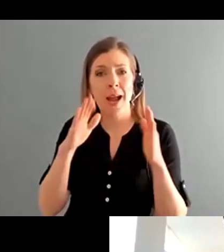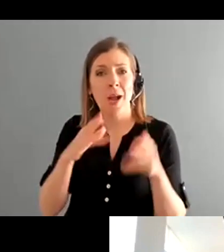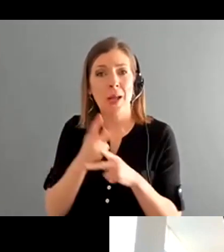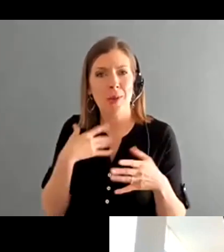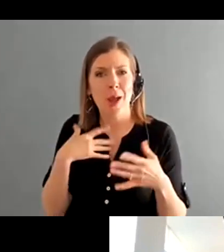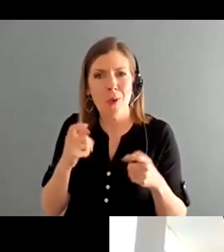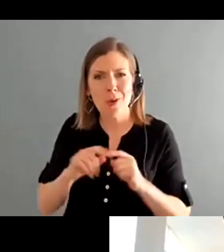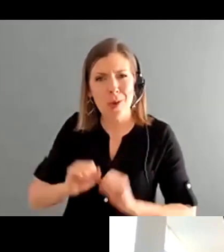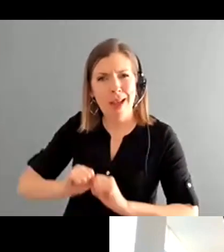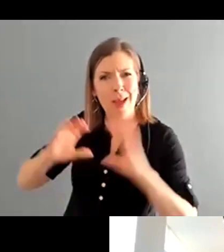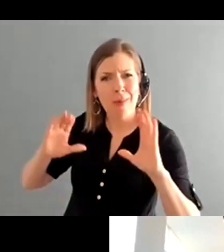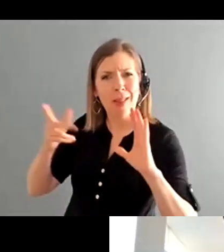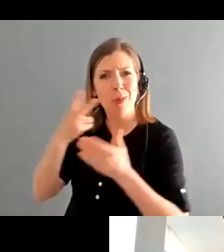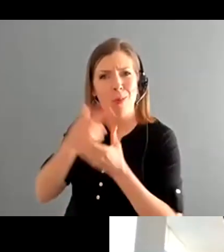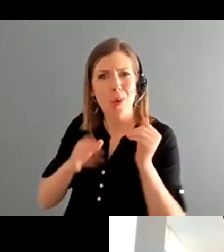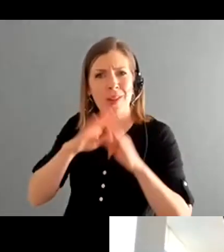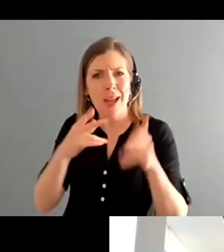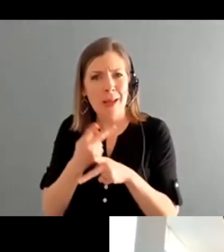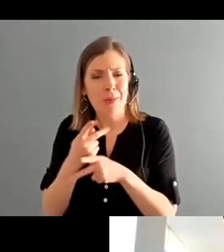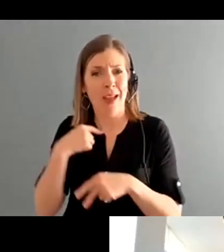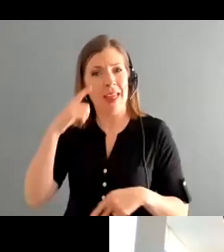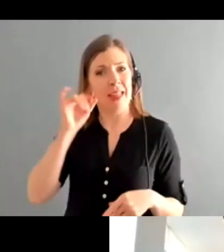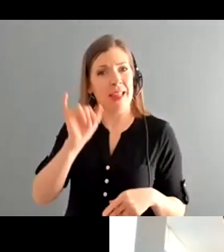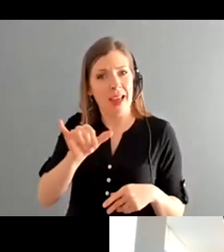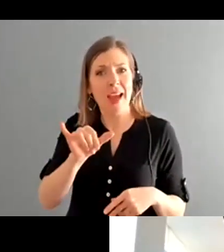to amplify the fact that they were both housekeepers, because I think that